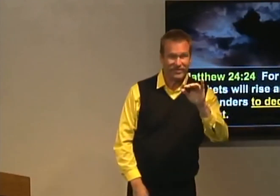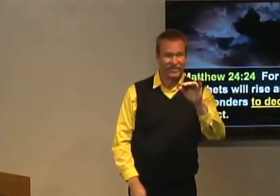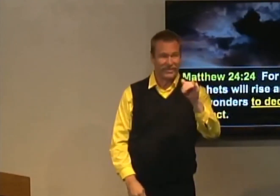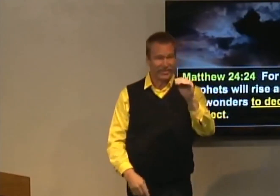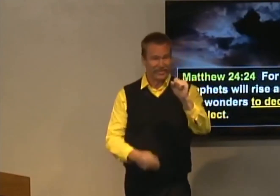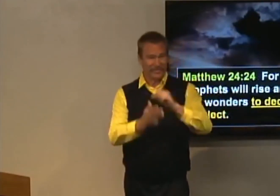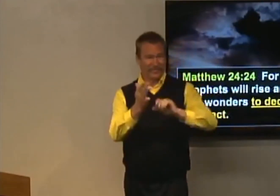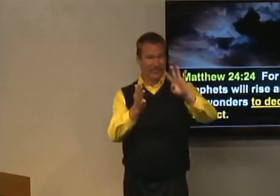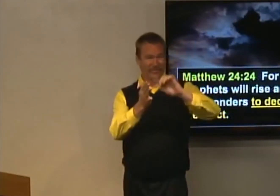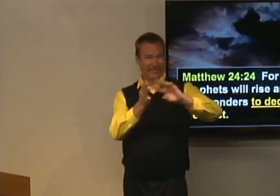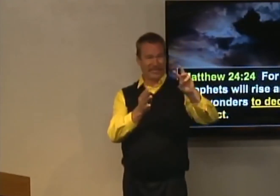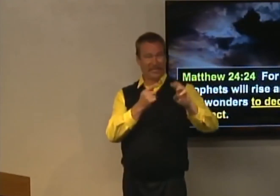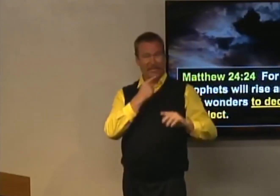God.